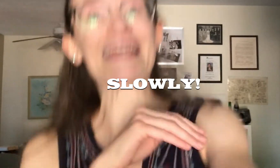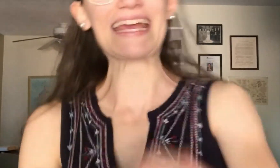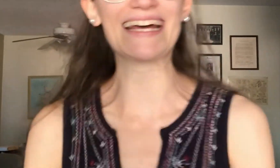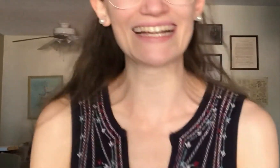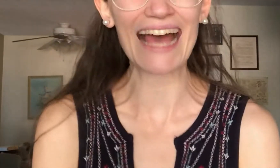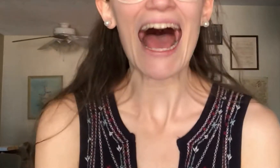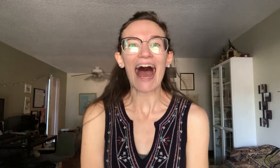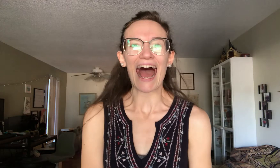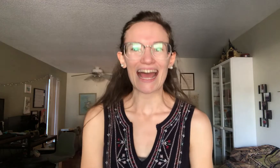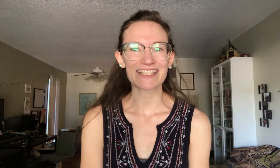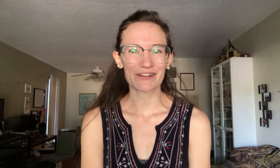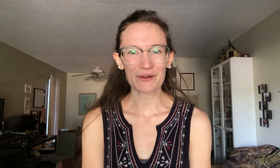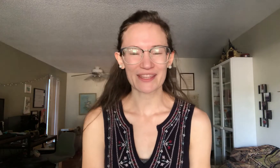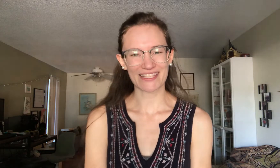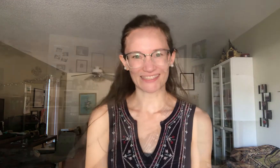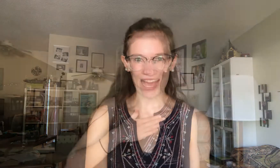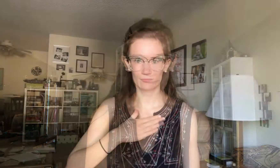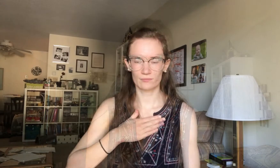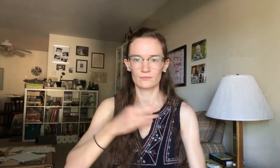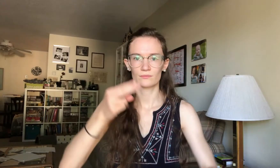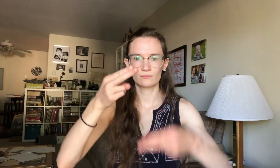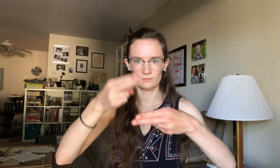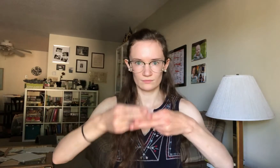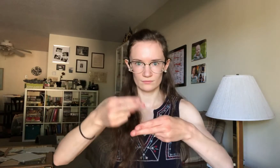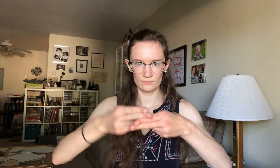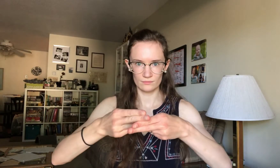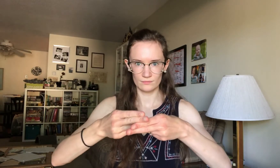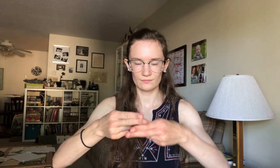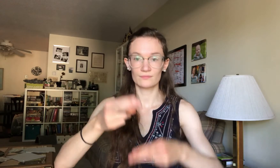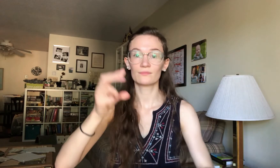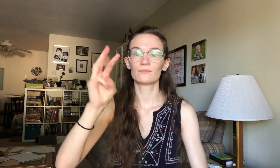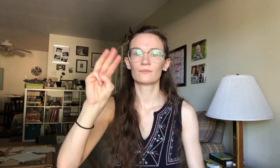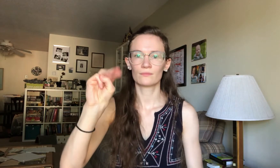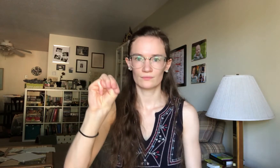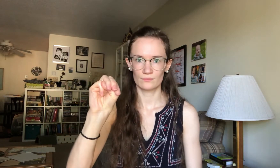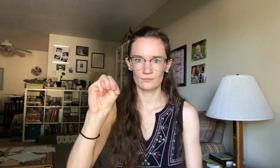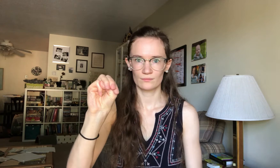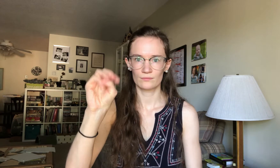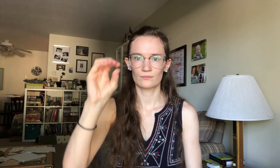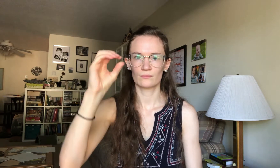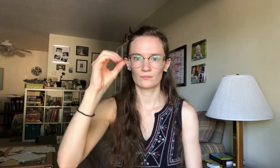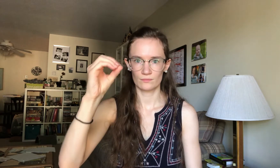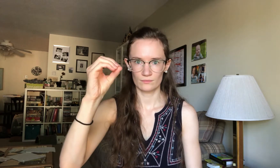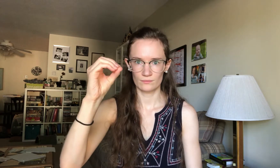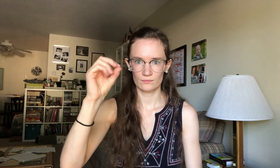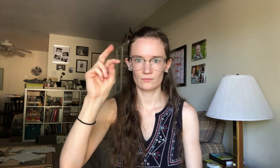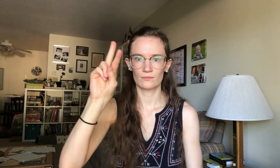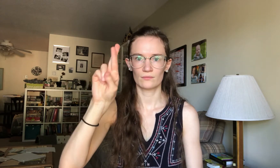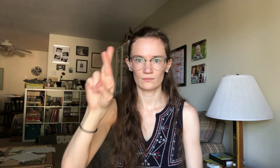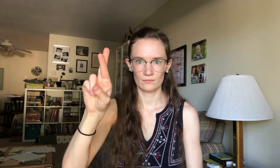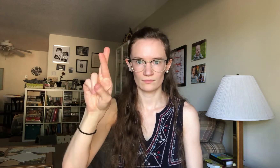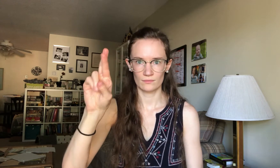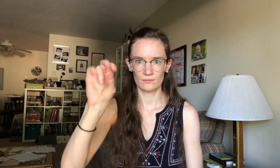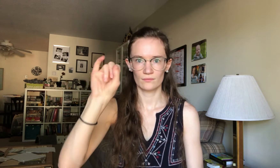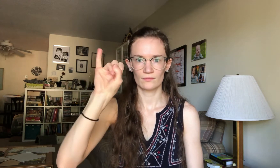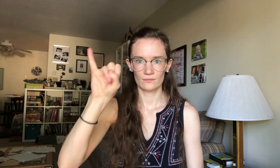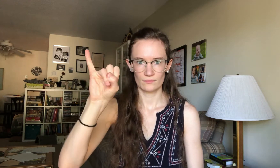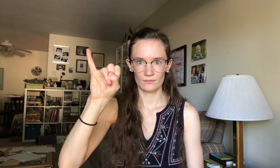slowly. I struggle with this a lot because as soon as I think I know a sign, I will go ahead and just try to sign it as fast as I